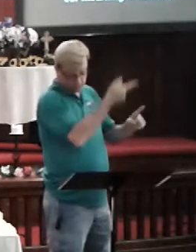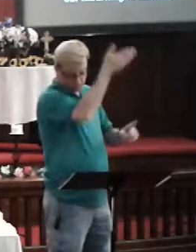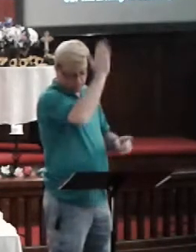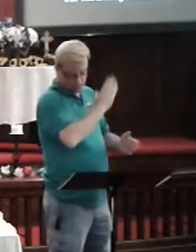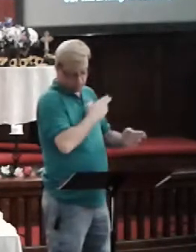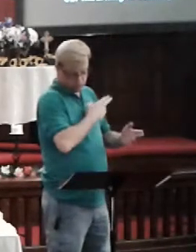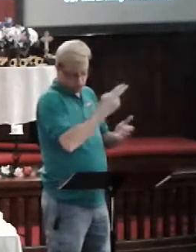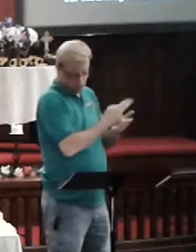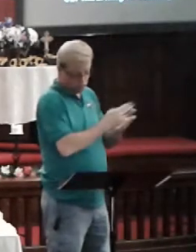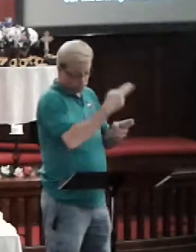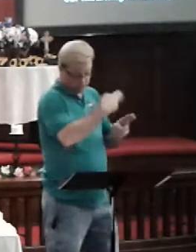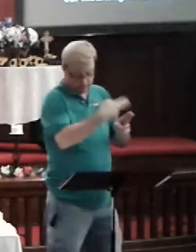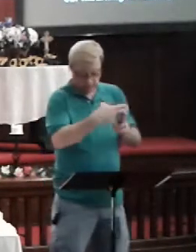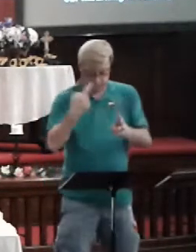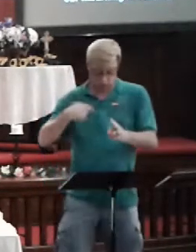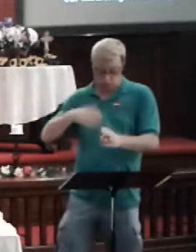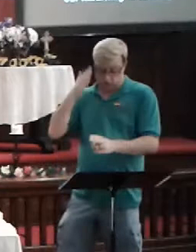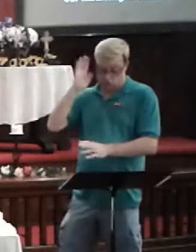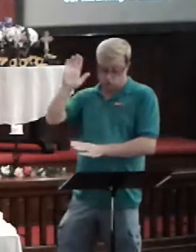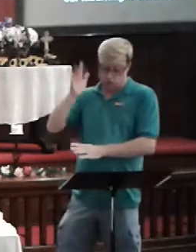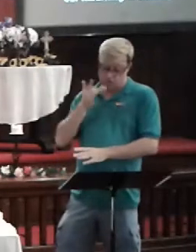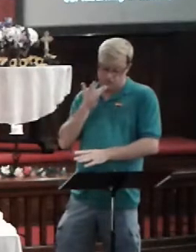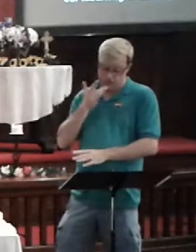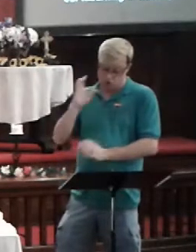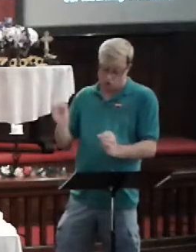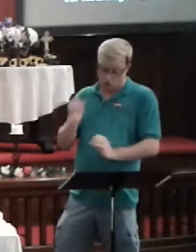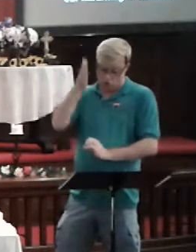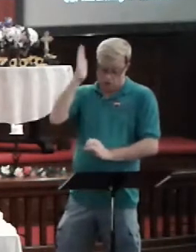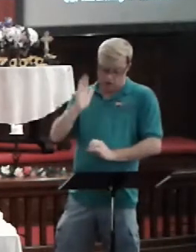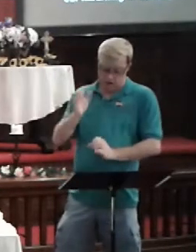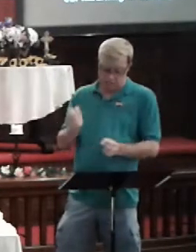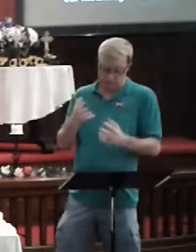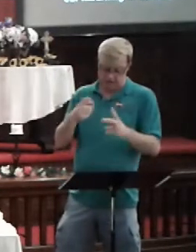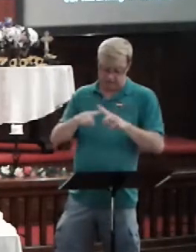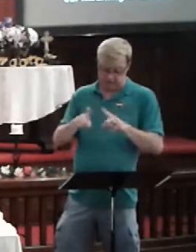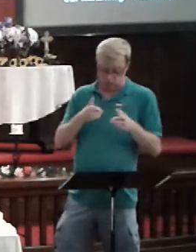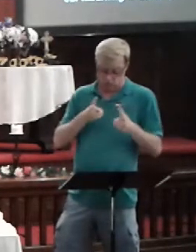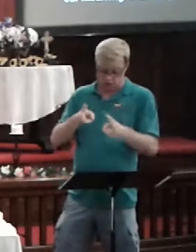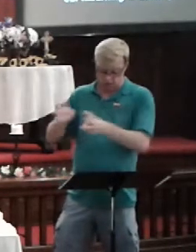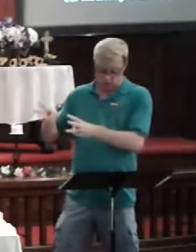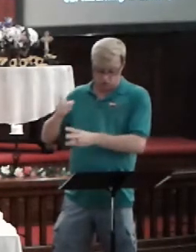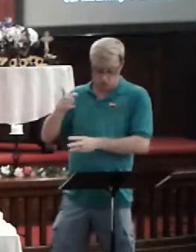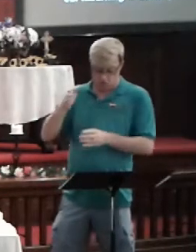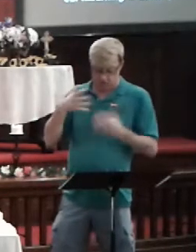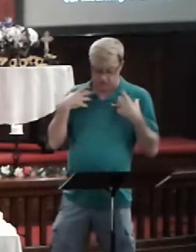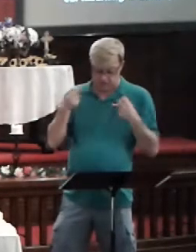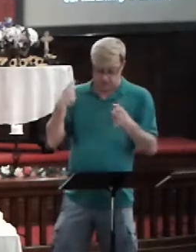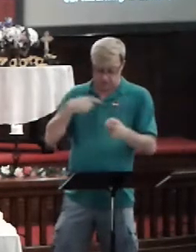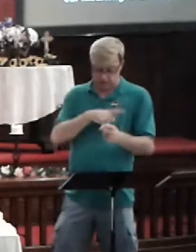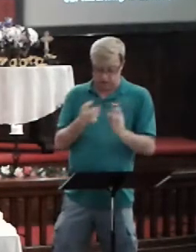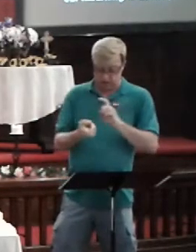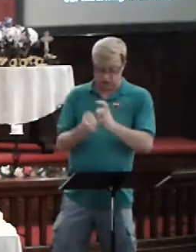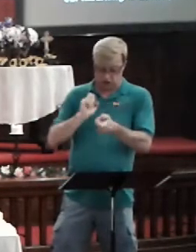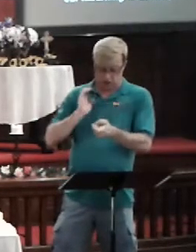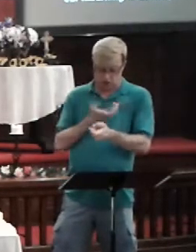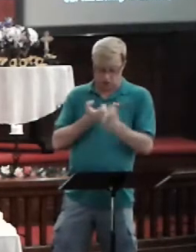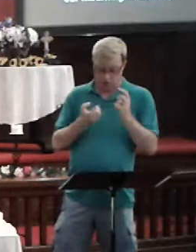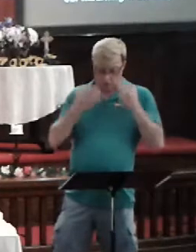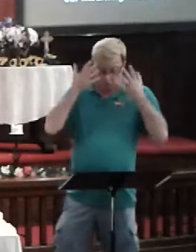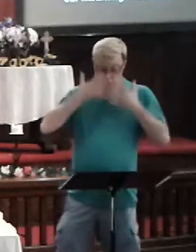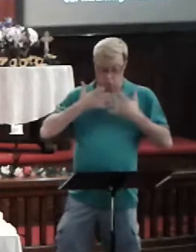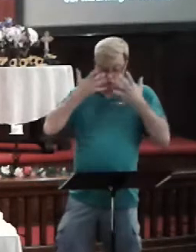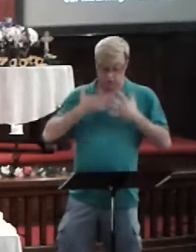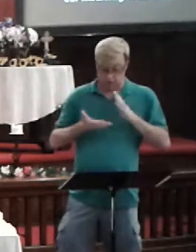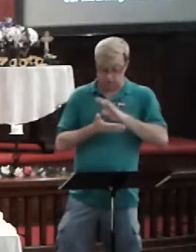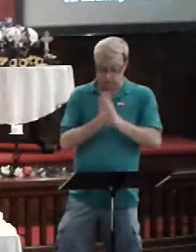name. We have known your favor, O God, in many ways. You have healed us and turned our mourning